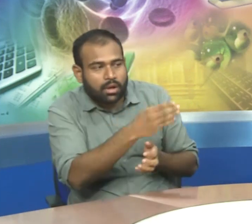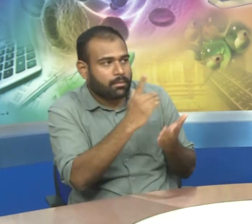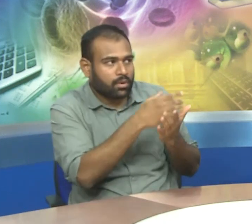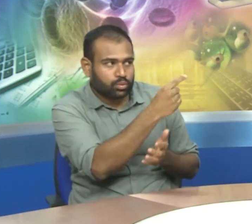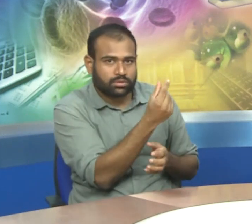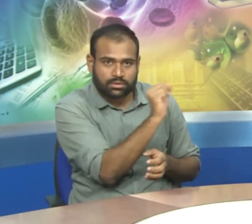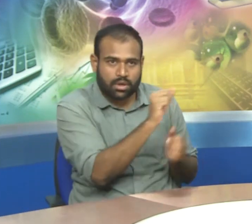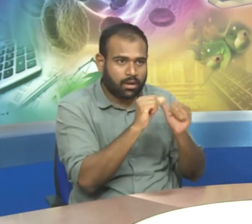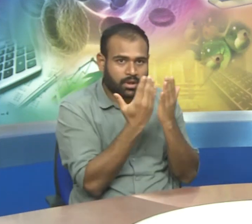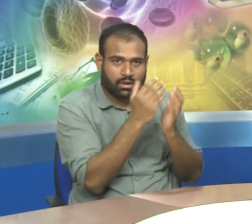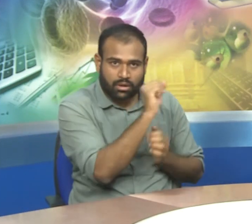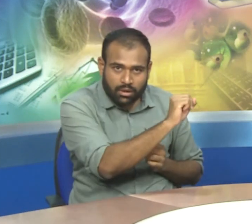the library.